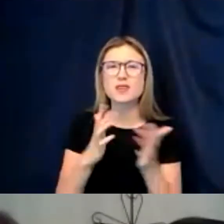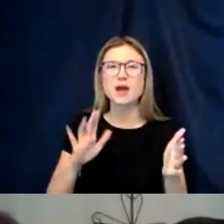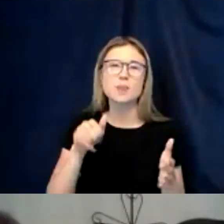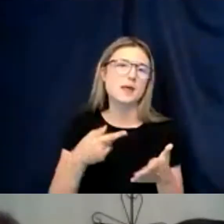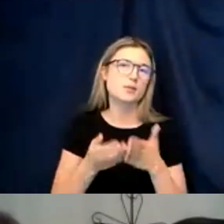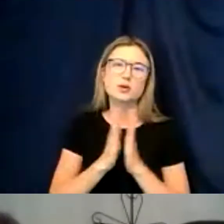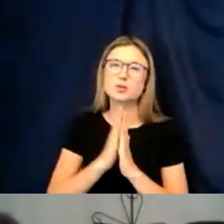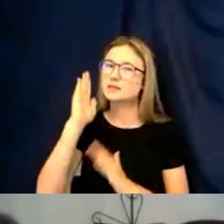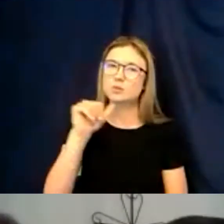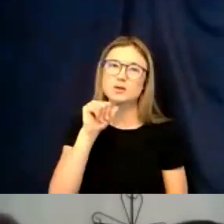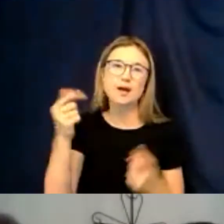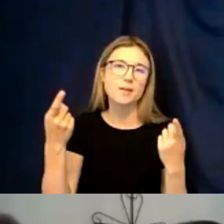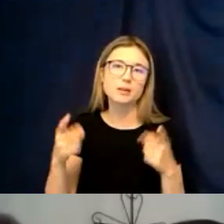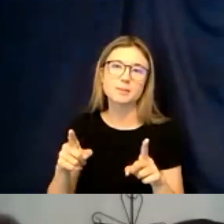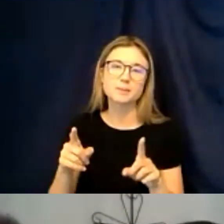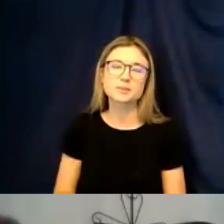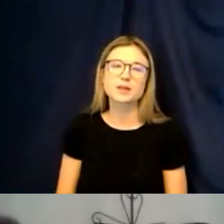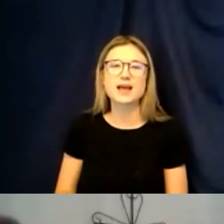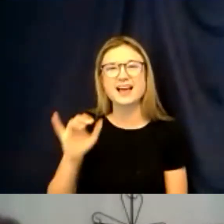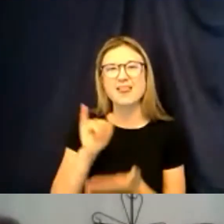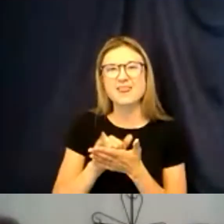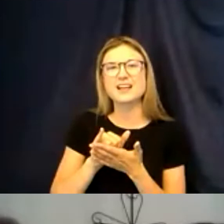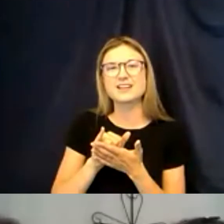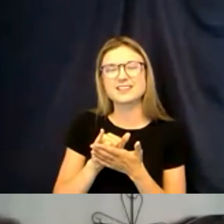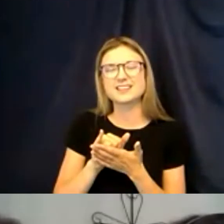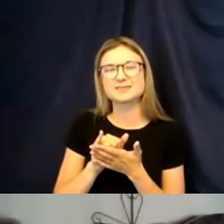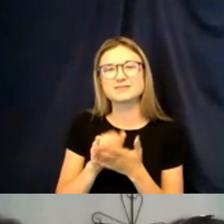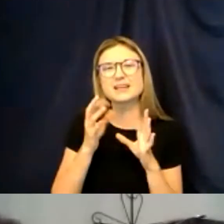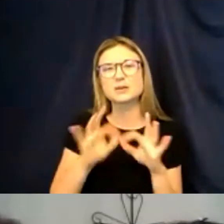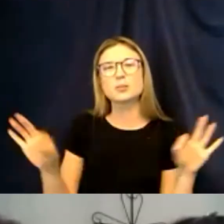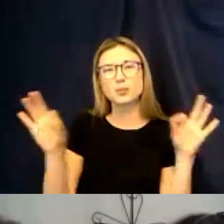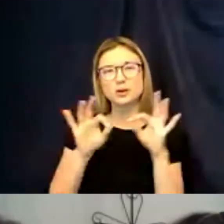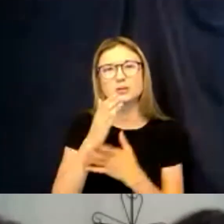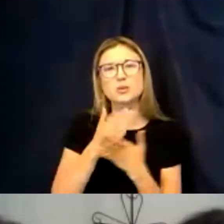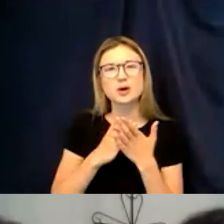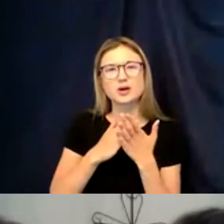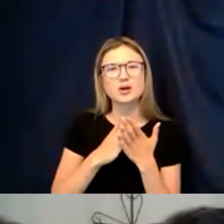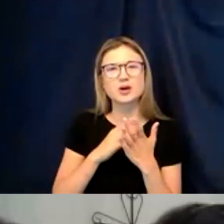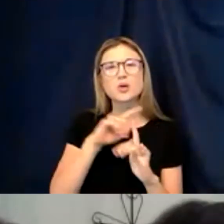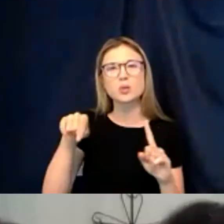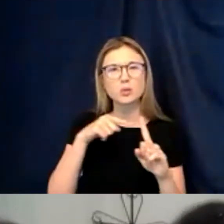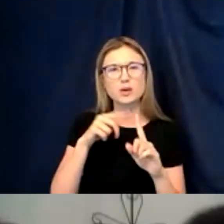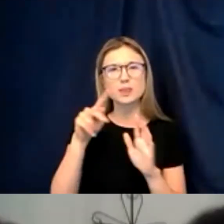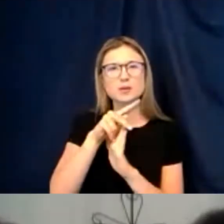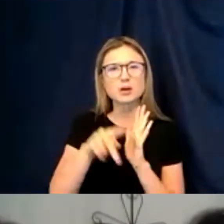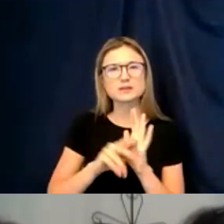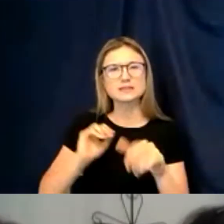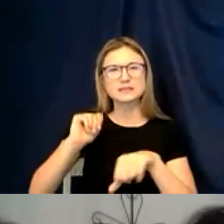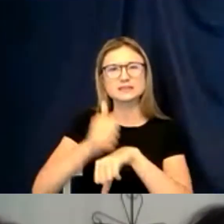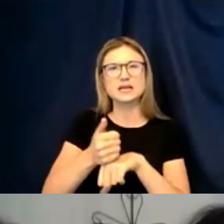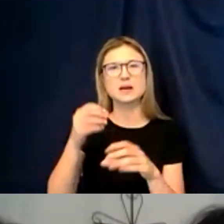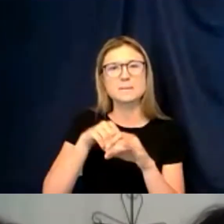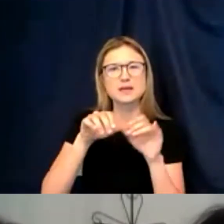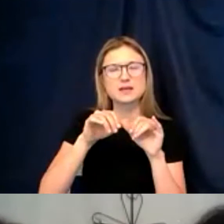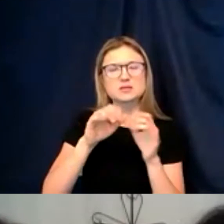going to happen. So I think that's one of the key parts of it, that once the policy is in place in the school systems, and I'm not sure